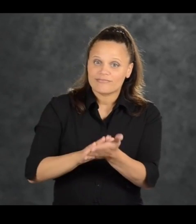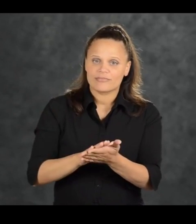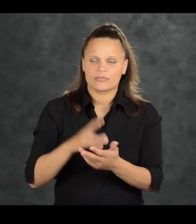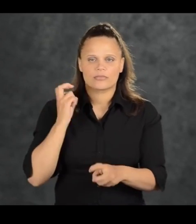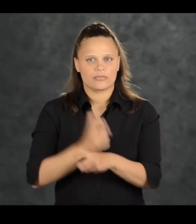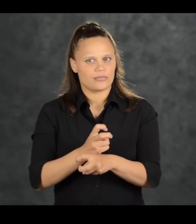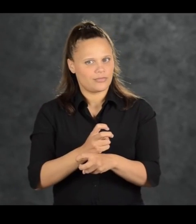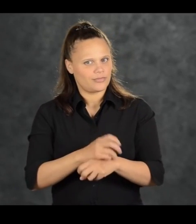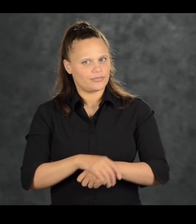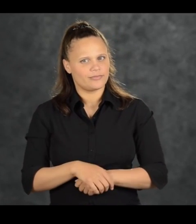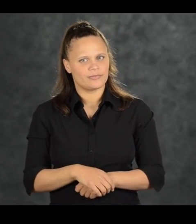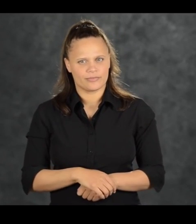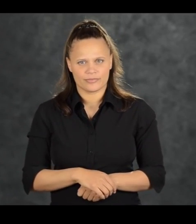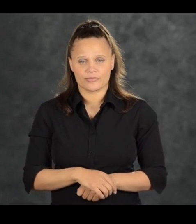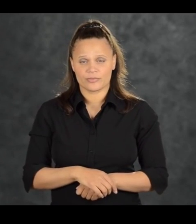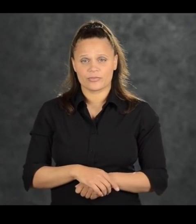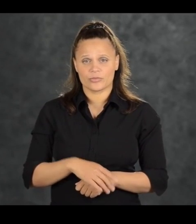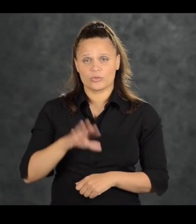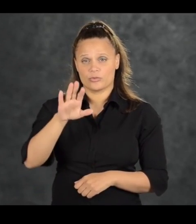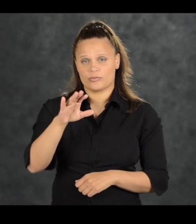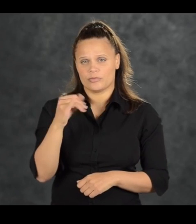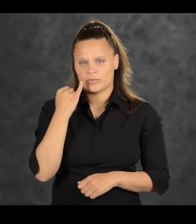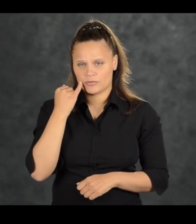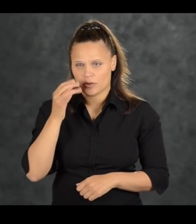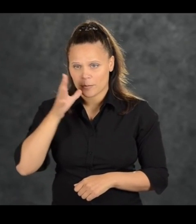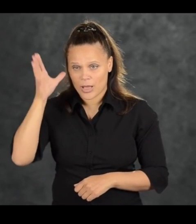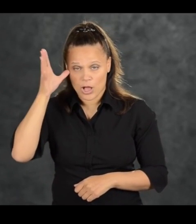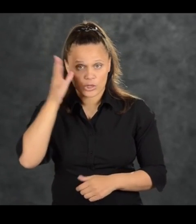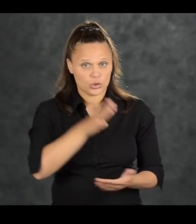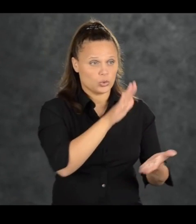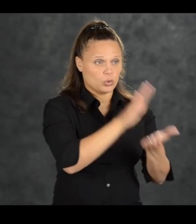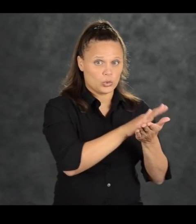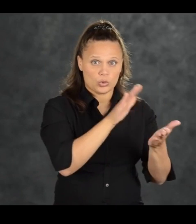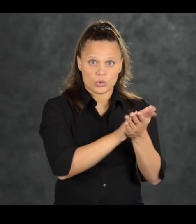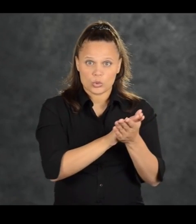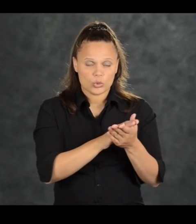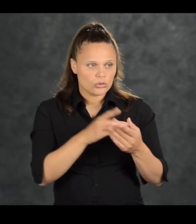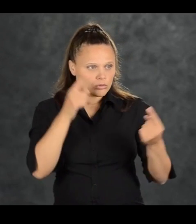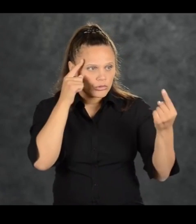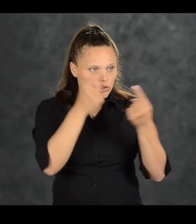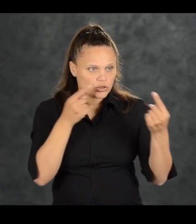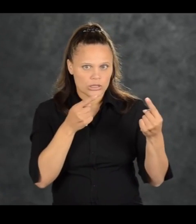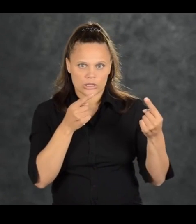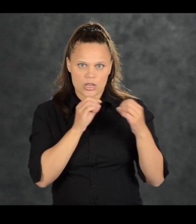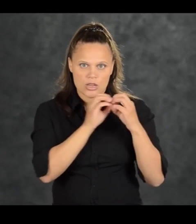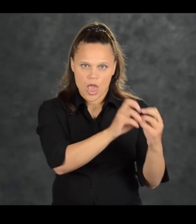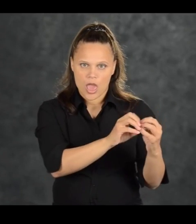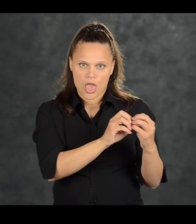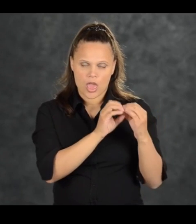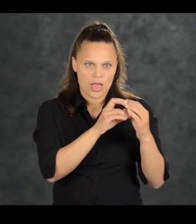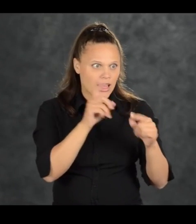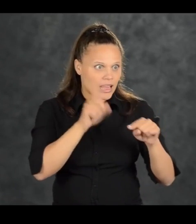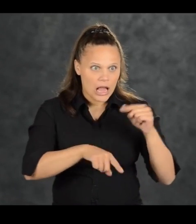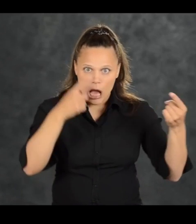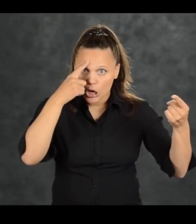then a parent can't provide much support for their child. It's extremely hard to understand the laws of that